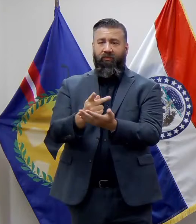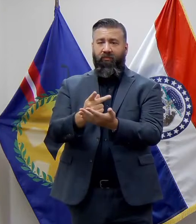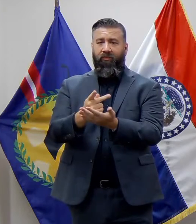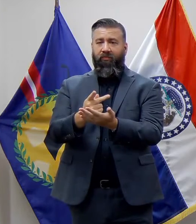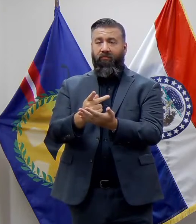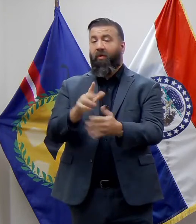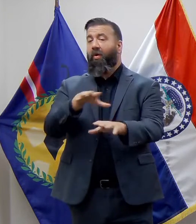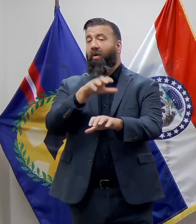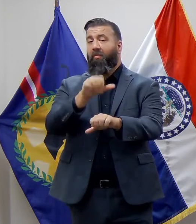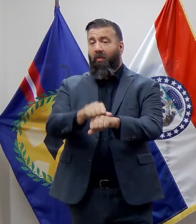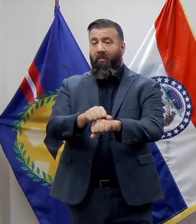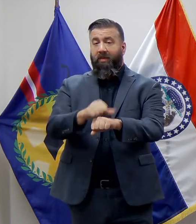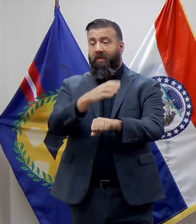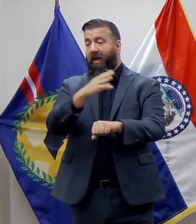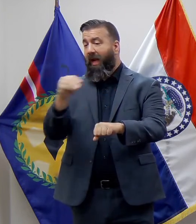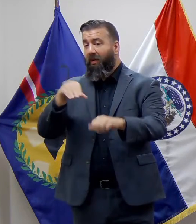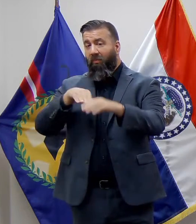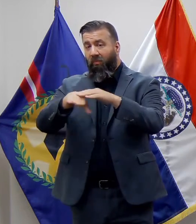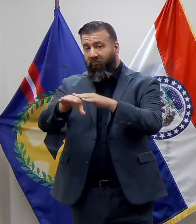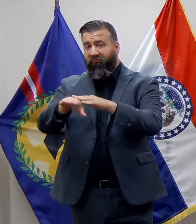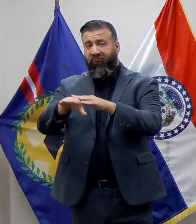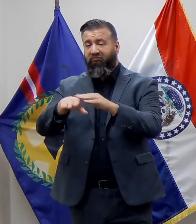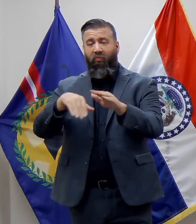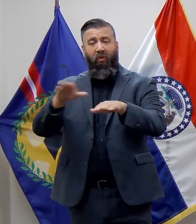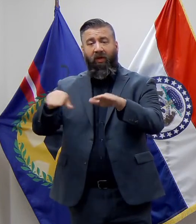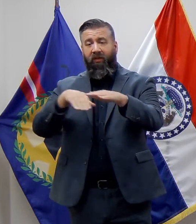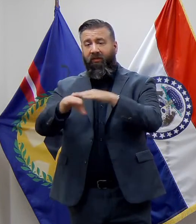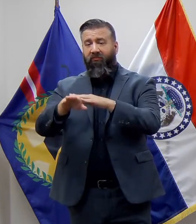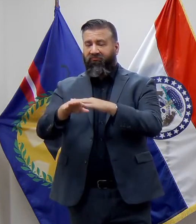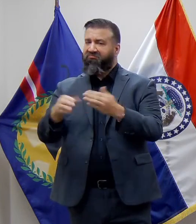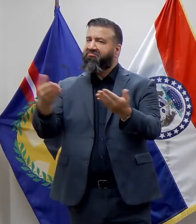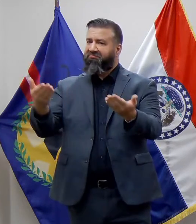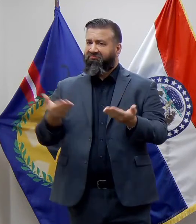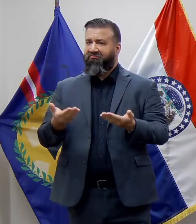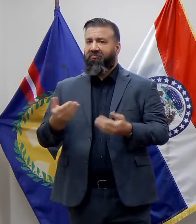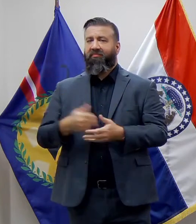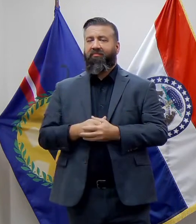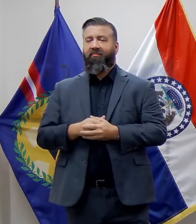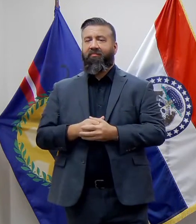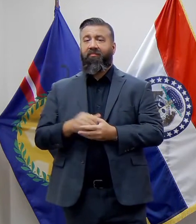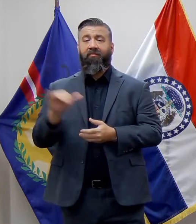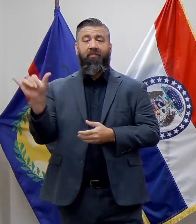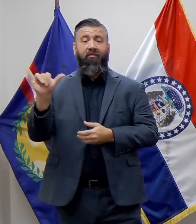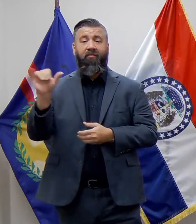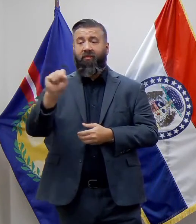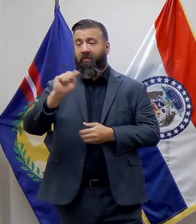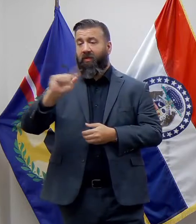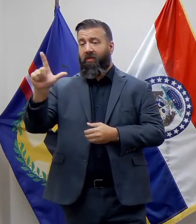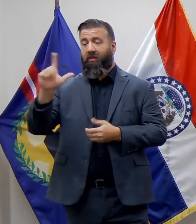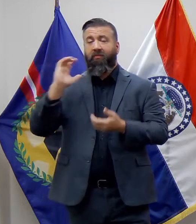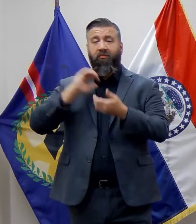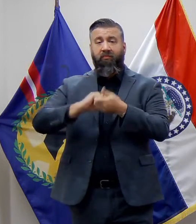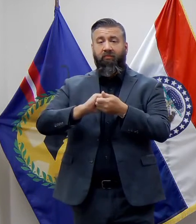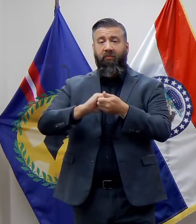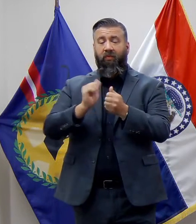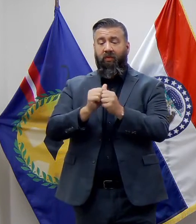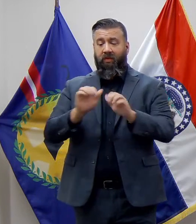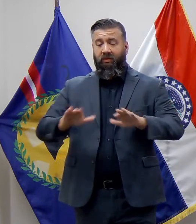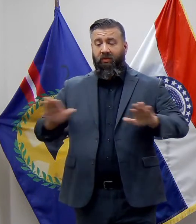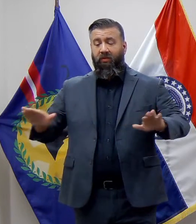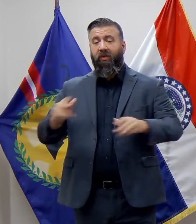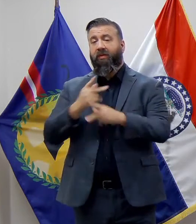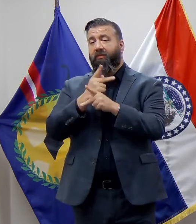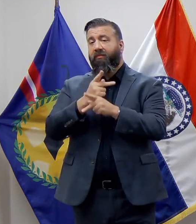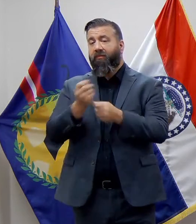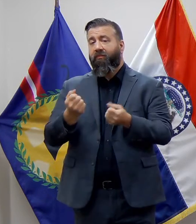Appointments and walk-ins will both be welcome. And also, St. Louis County has partnered with 12 pediatric care providers to supply their patients